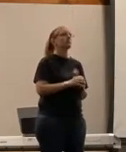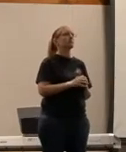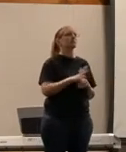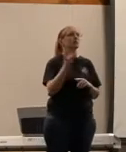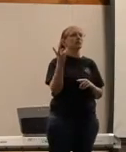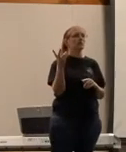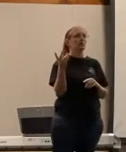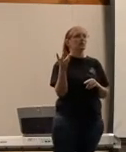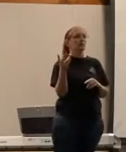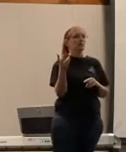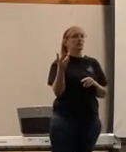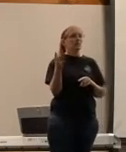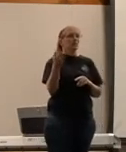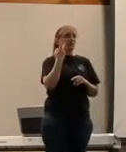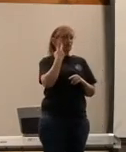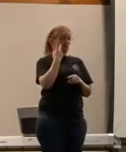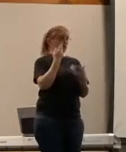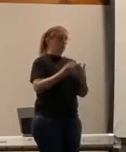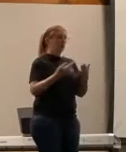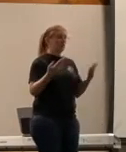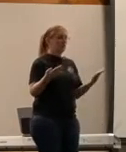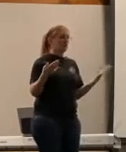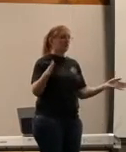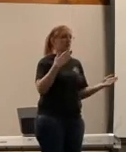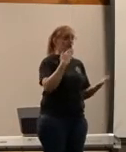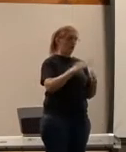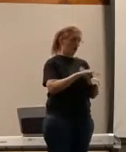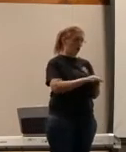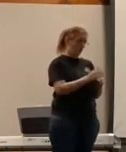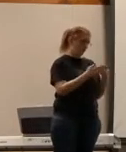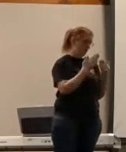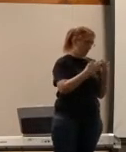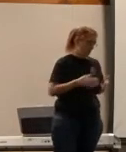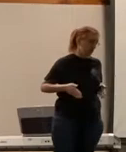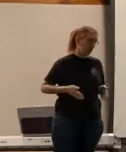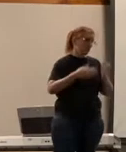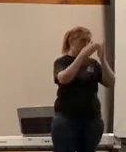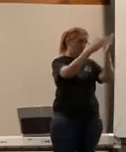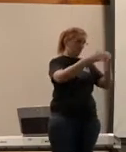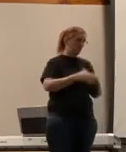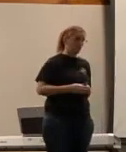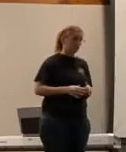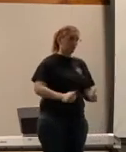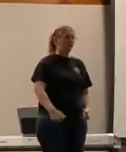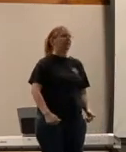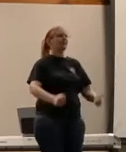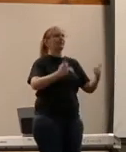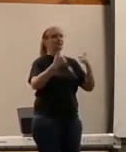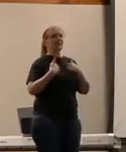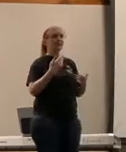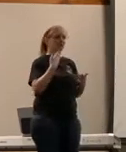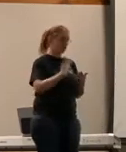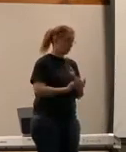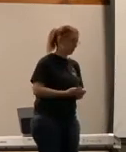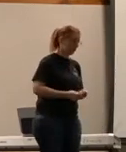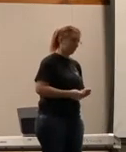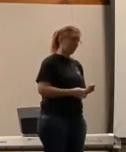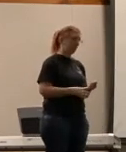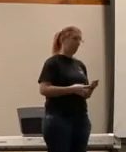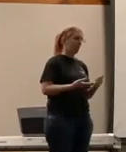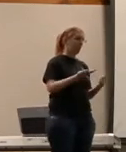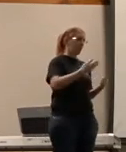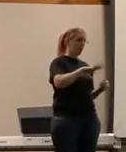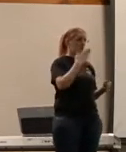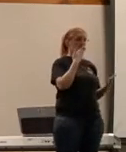see, things are good on Easy Street. Life is good. You're in a